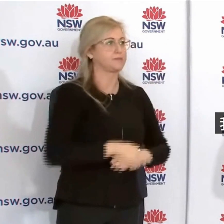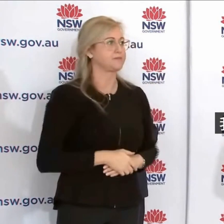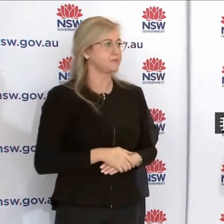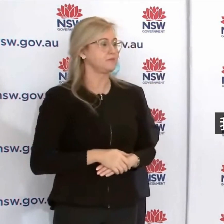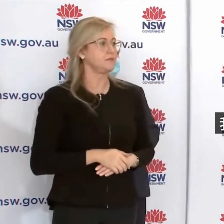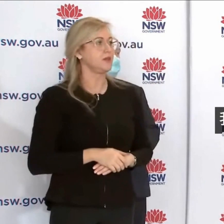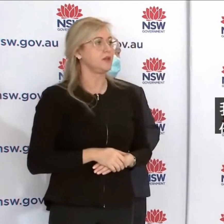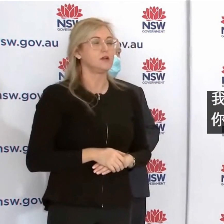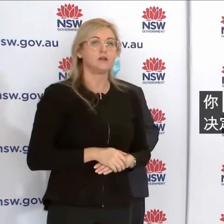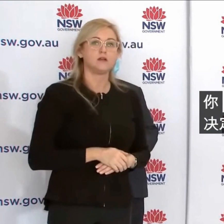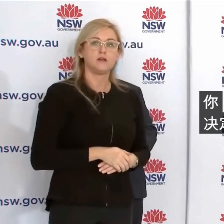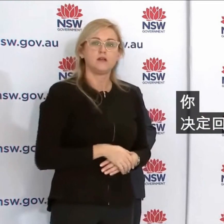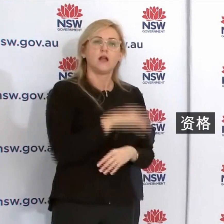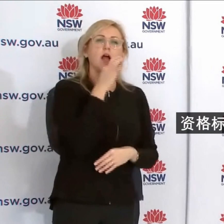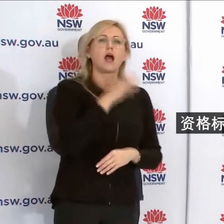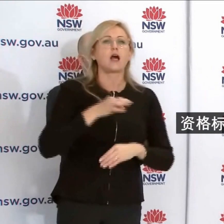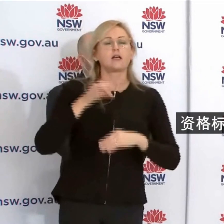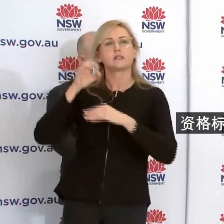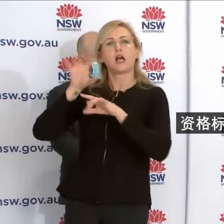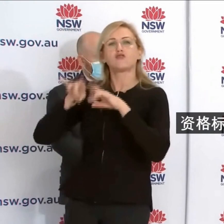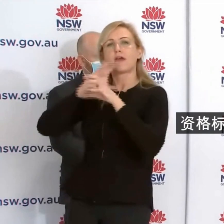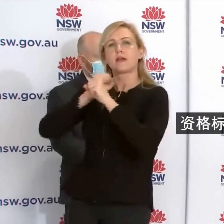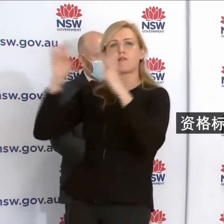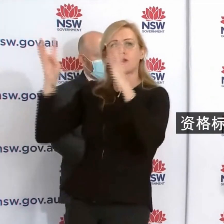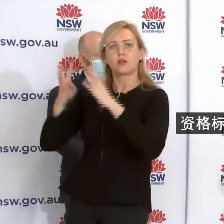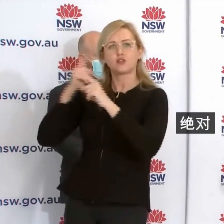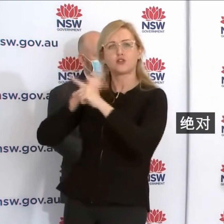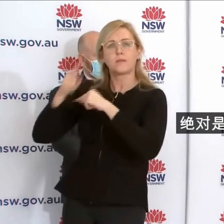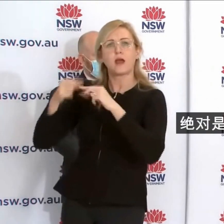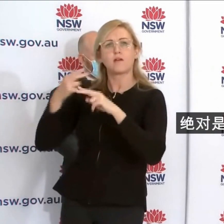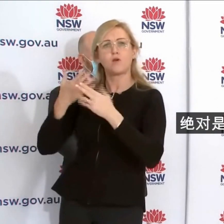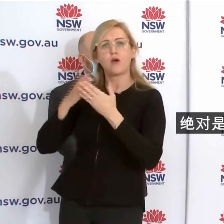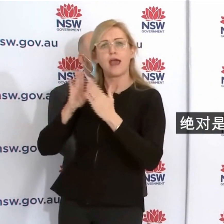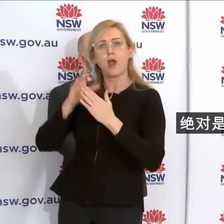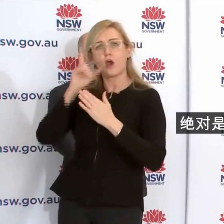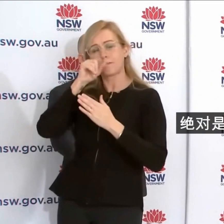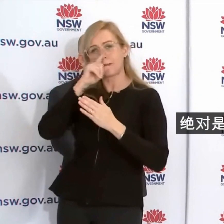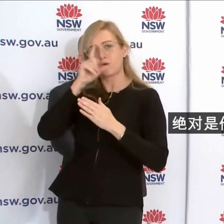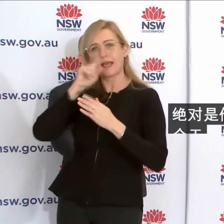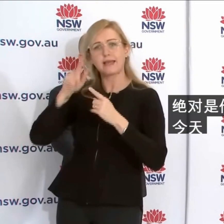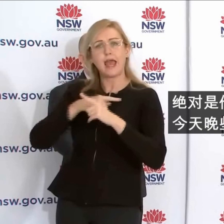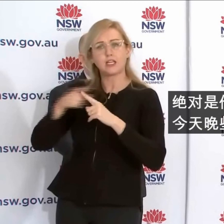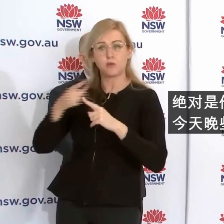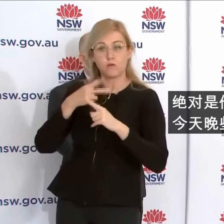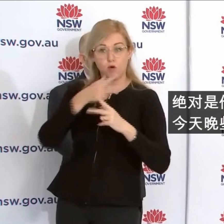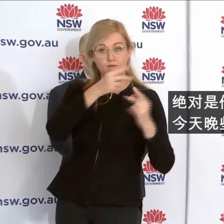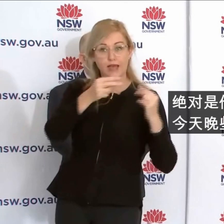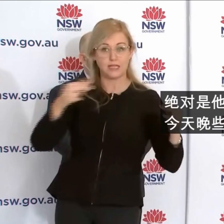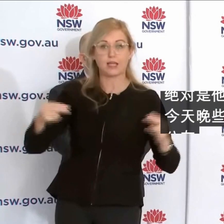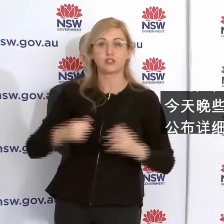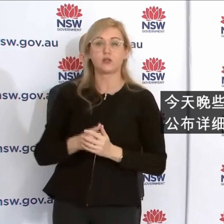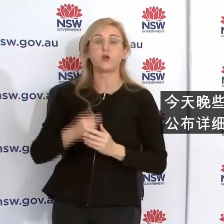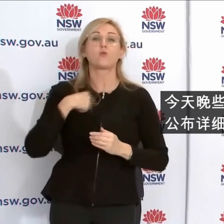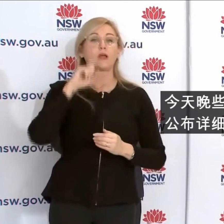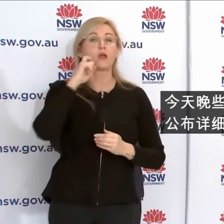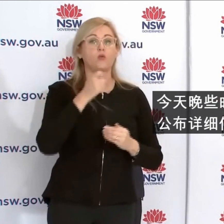I'll come back to you. Yeah. Did Crisis Cabinet decide on the regional permit eligibility criteria? Oh yeah, absolutely. What are they? Yeah, absolutely. And later today we will put